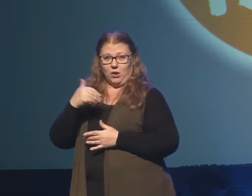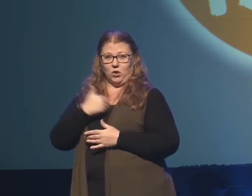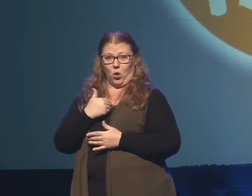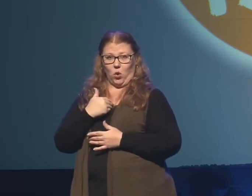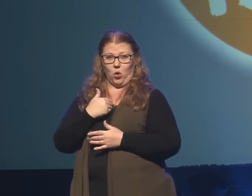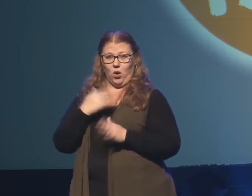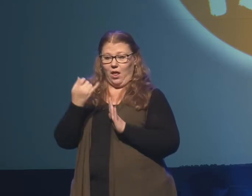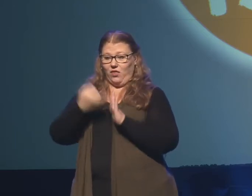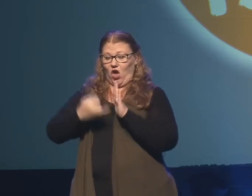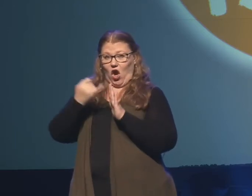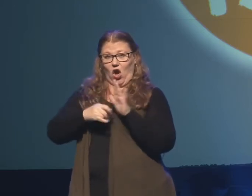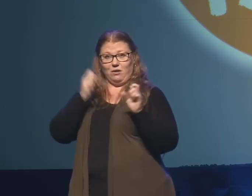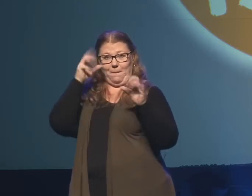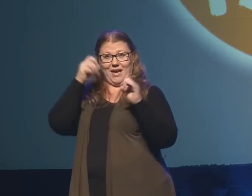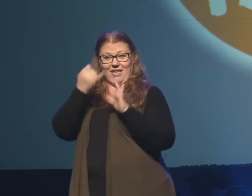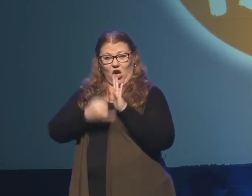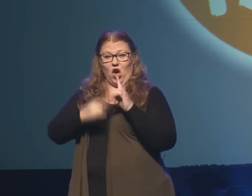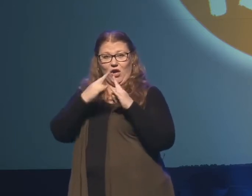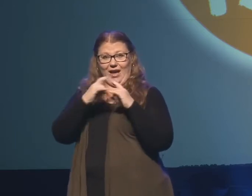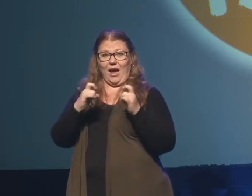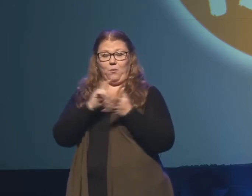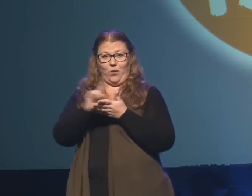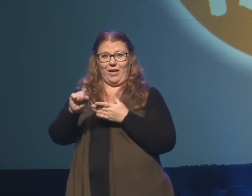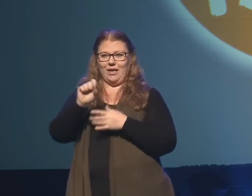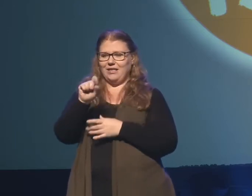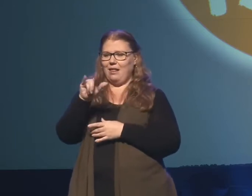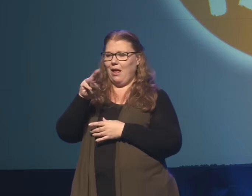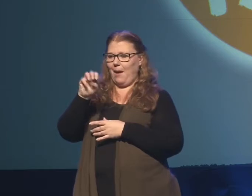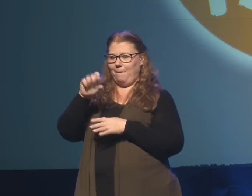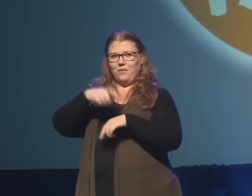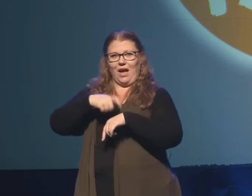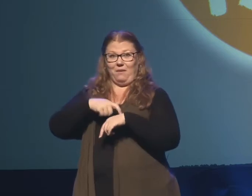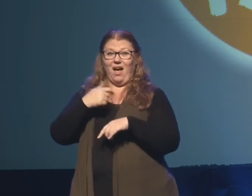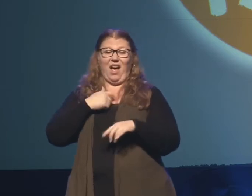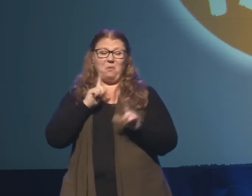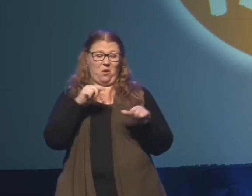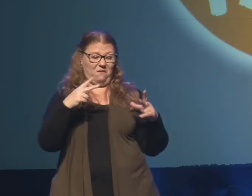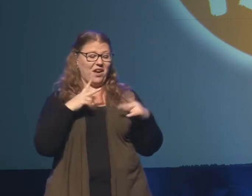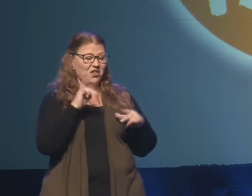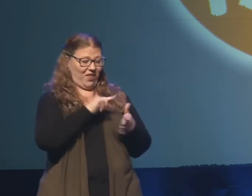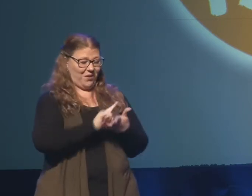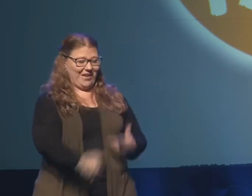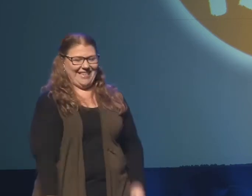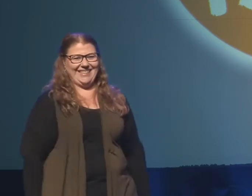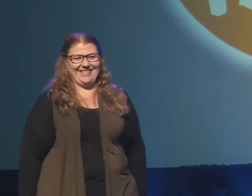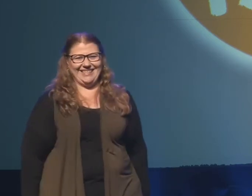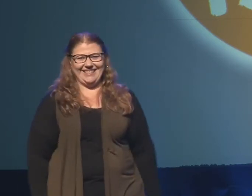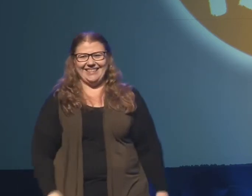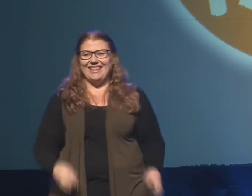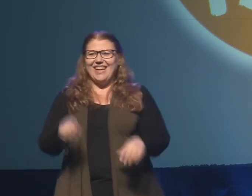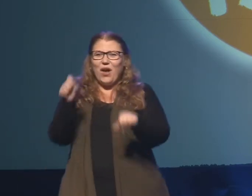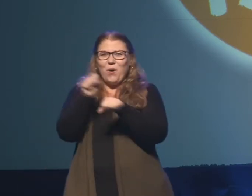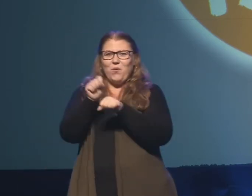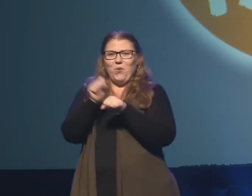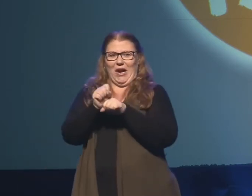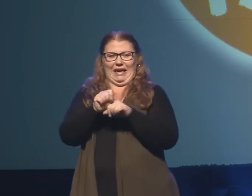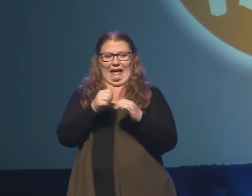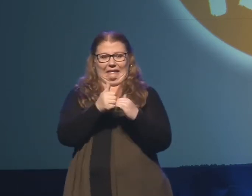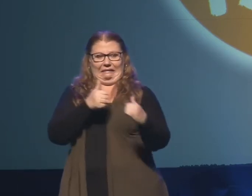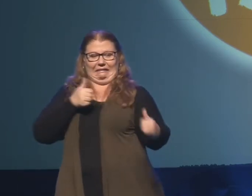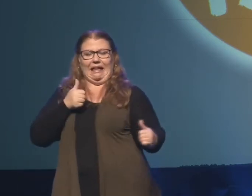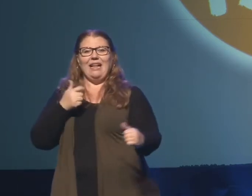Outrageous Art Camp Week. Slime Time Week. I'll be on vacation that week. Working remotely. I'll be